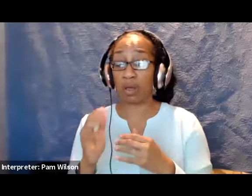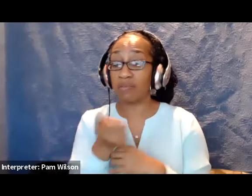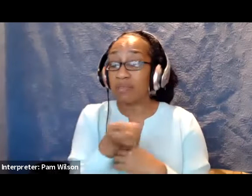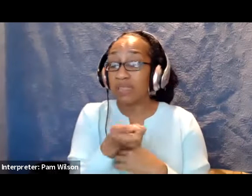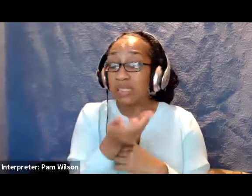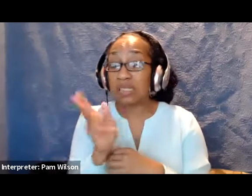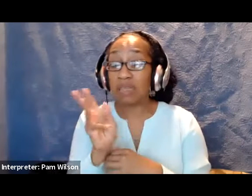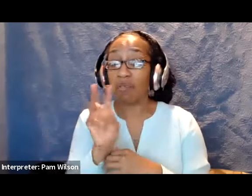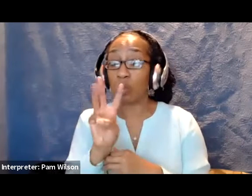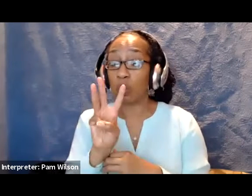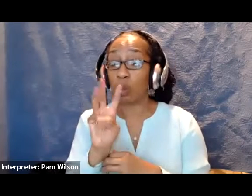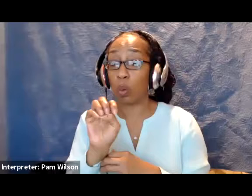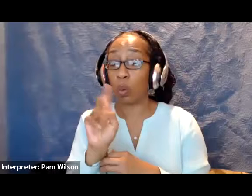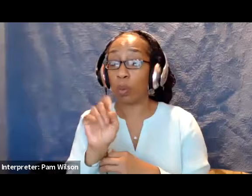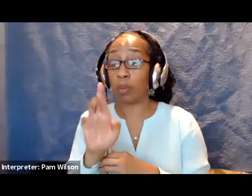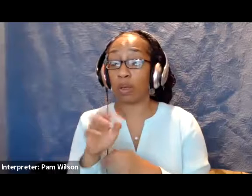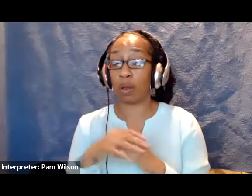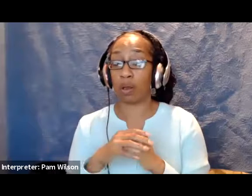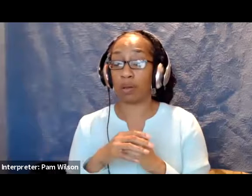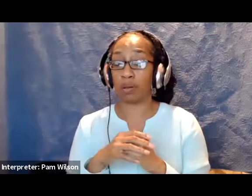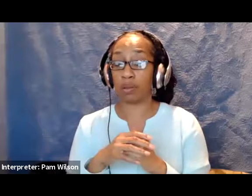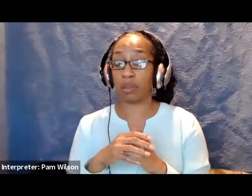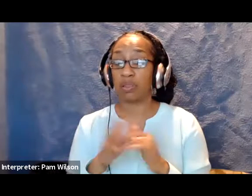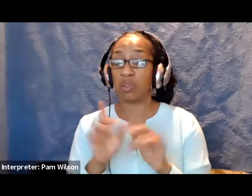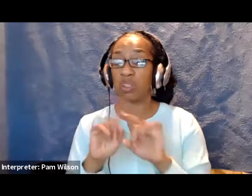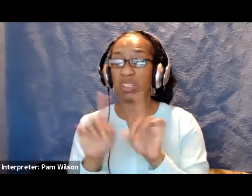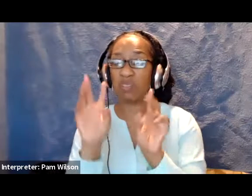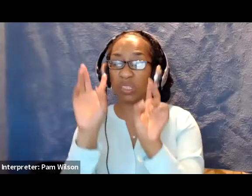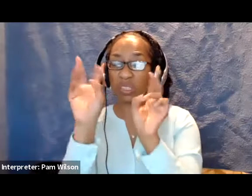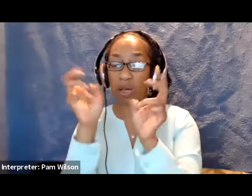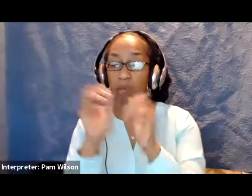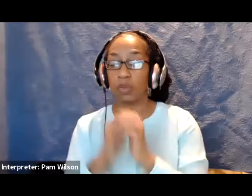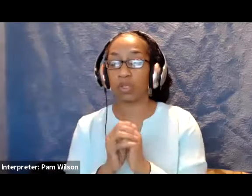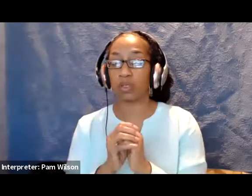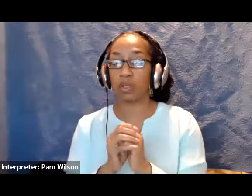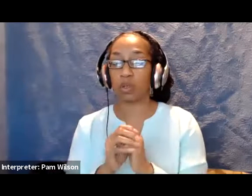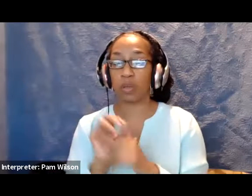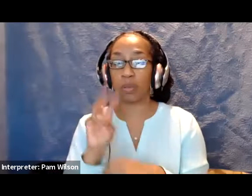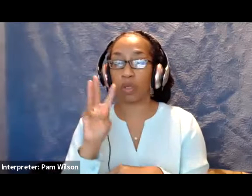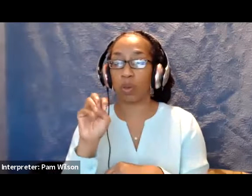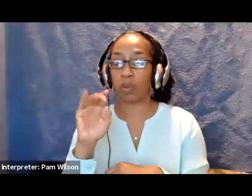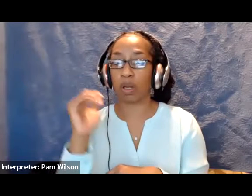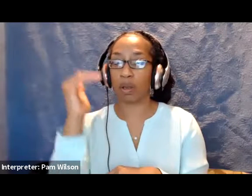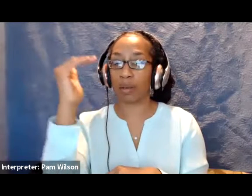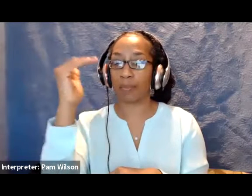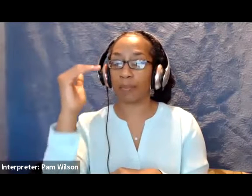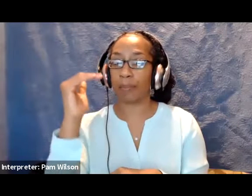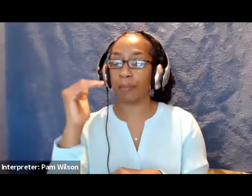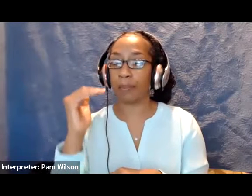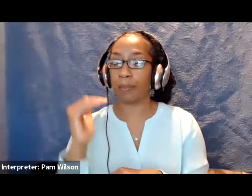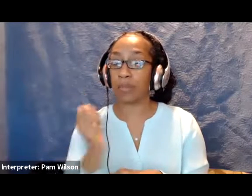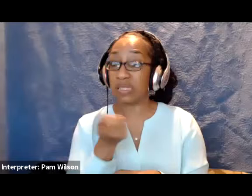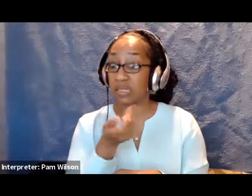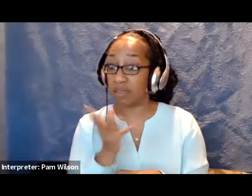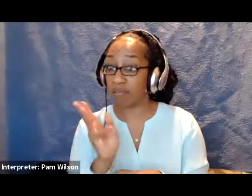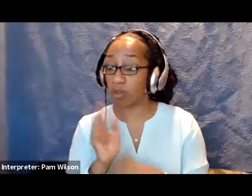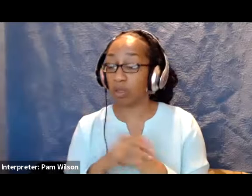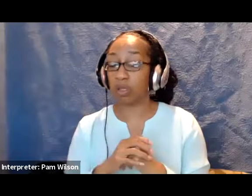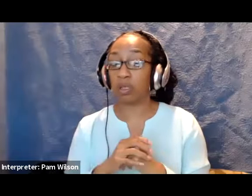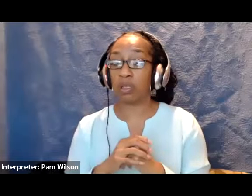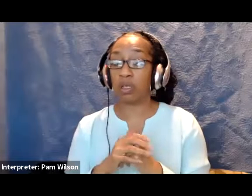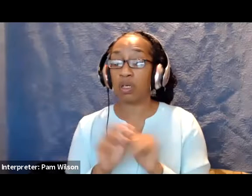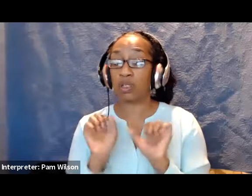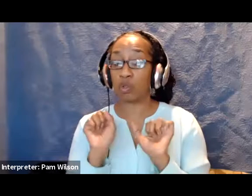of events on different topics. And so you can select